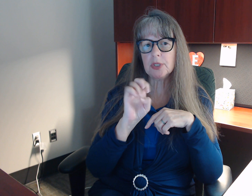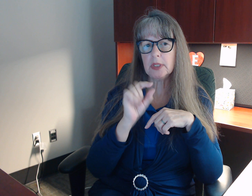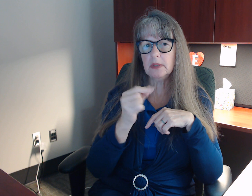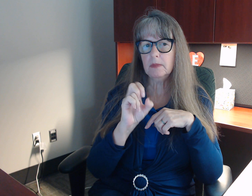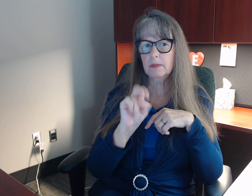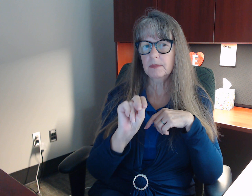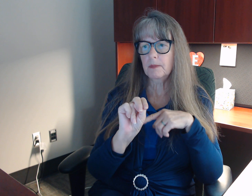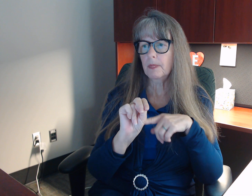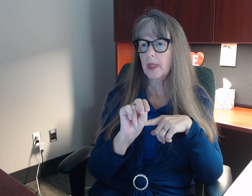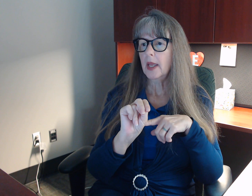nitrogen